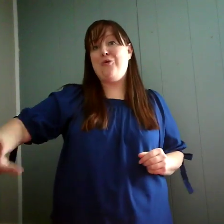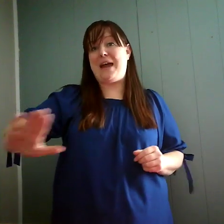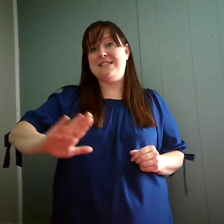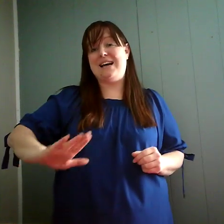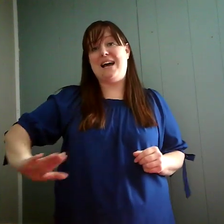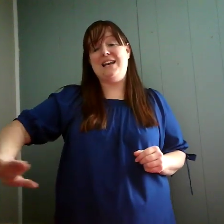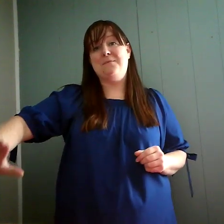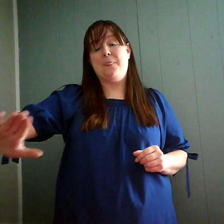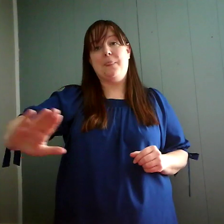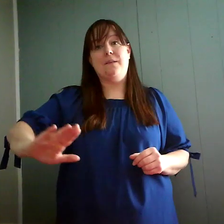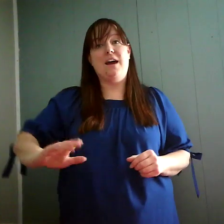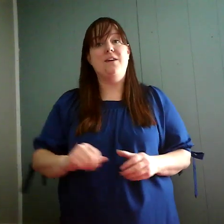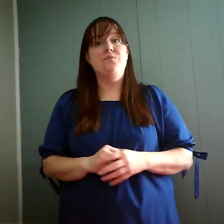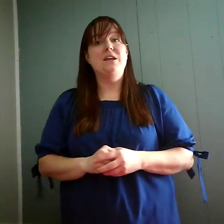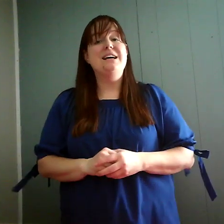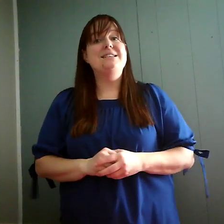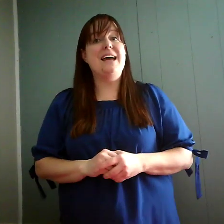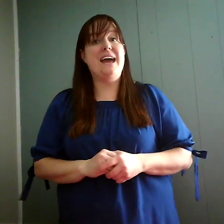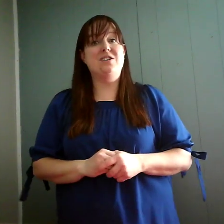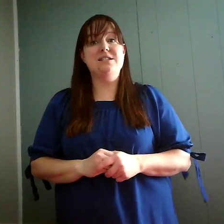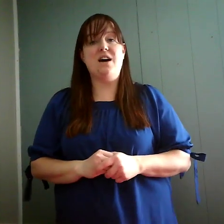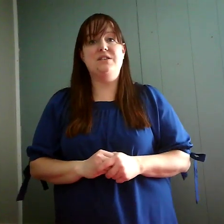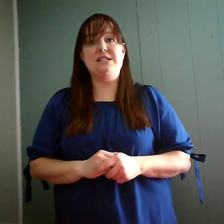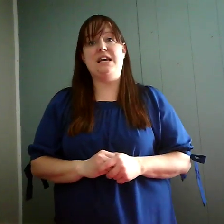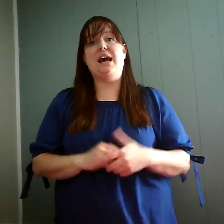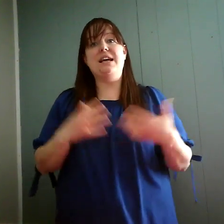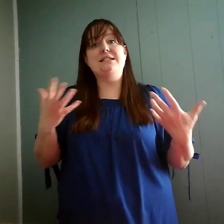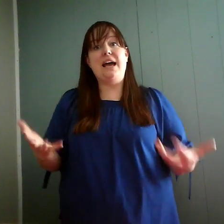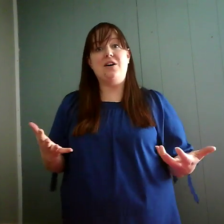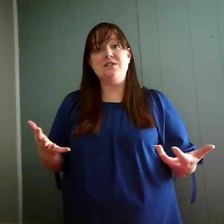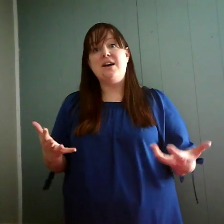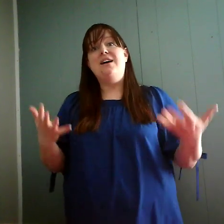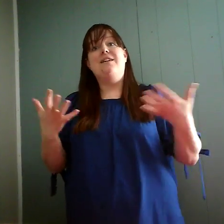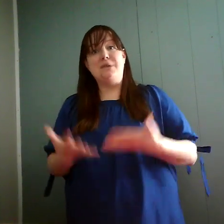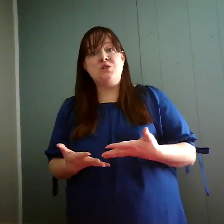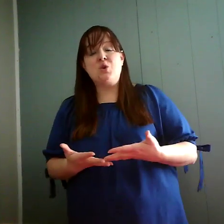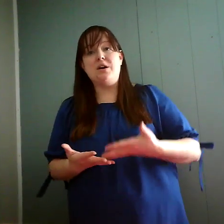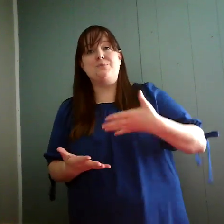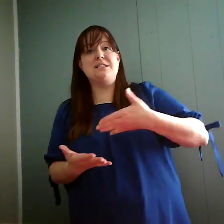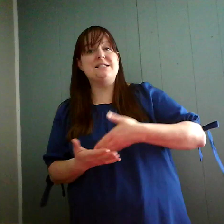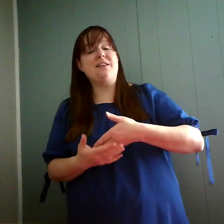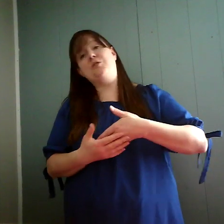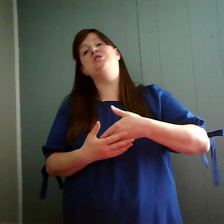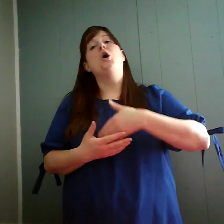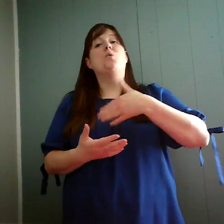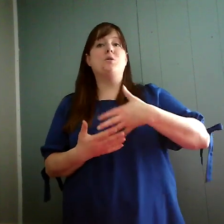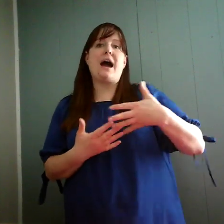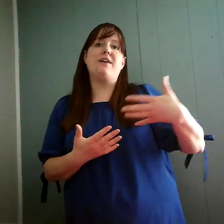wayside, okay? Tales of the sea, and again, tales means stories, because in sign language, we don't have like